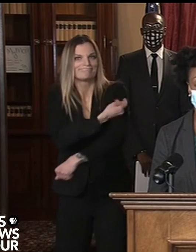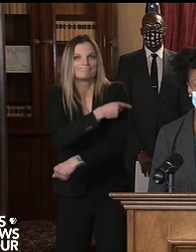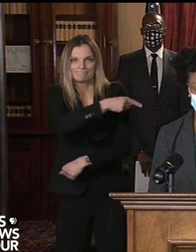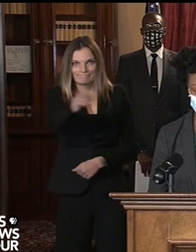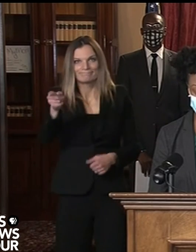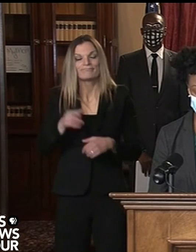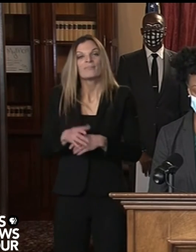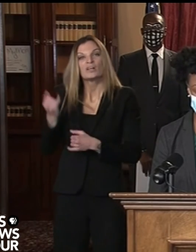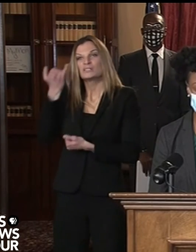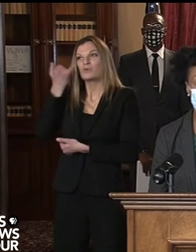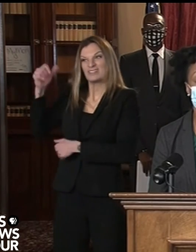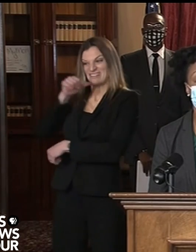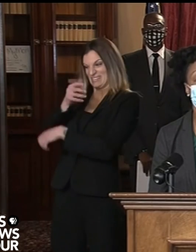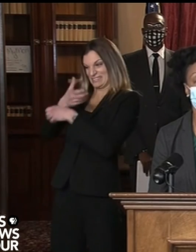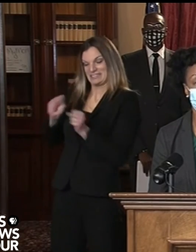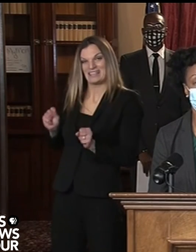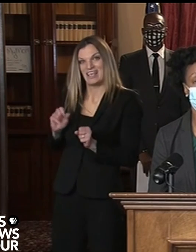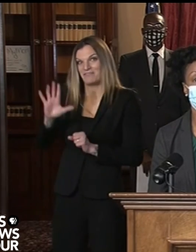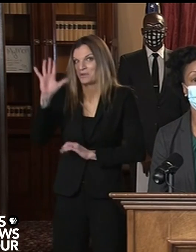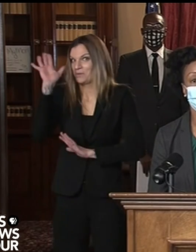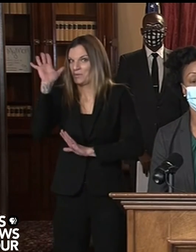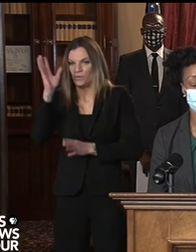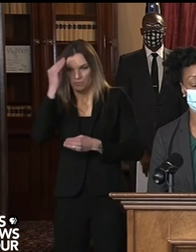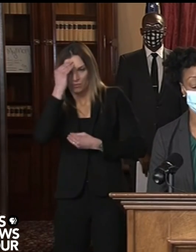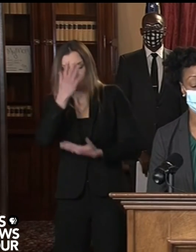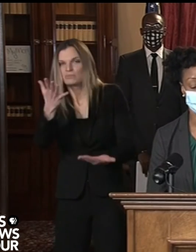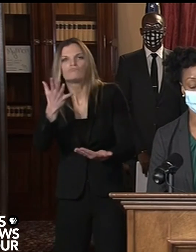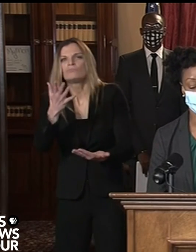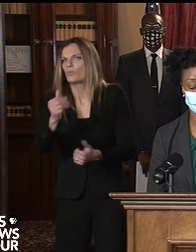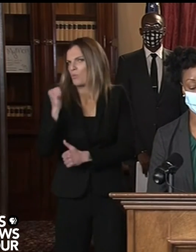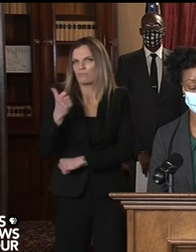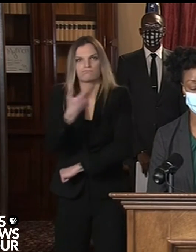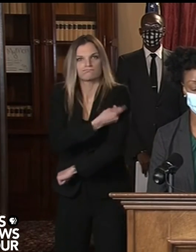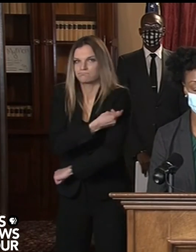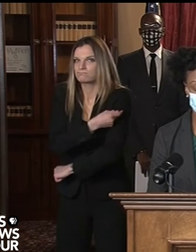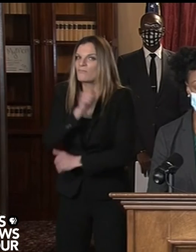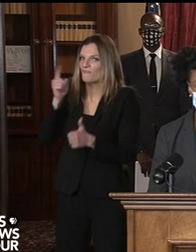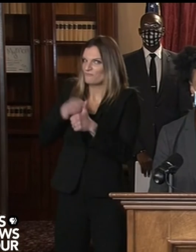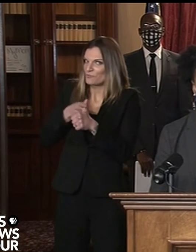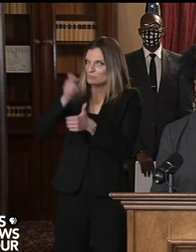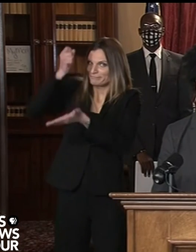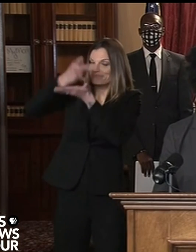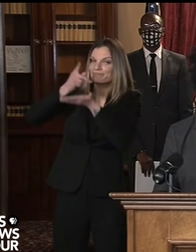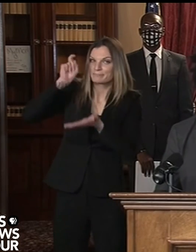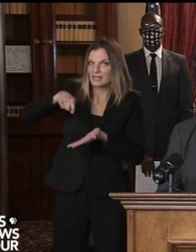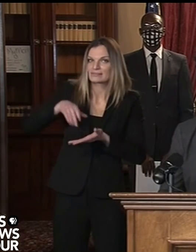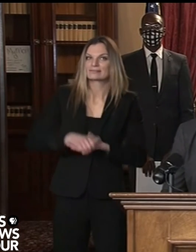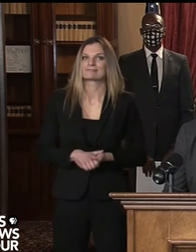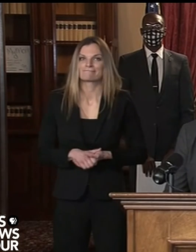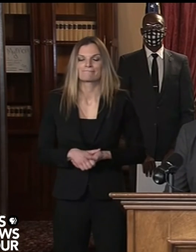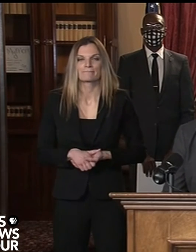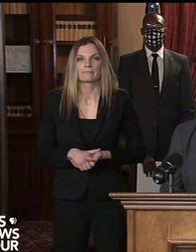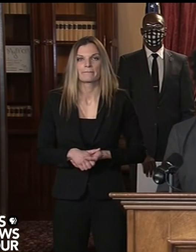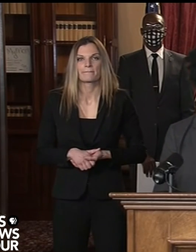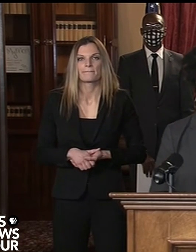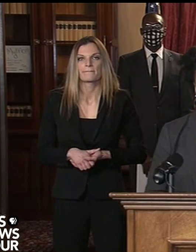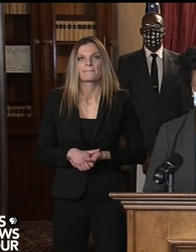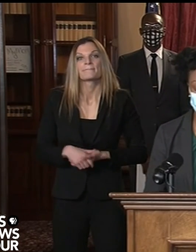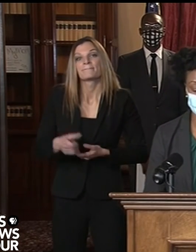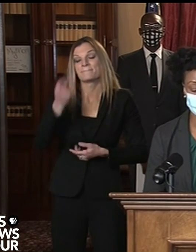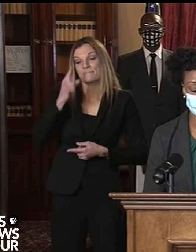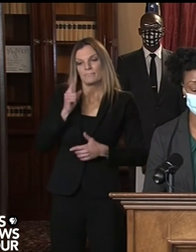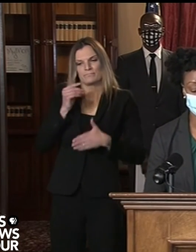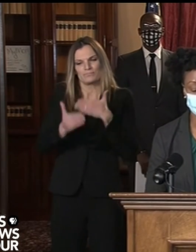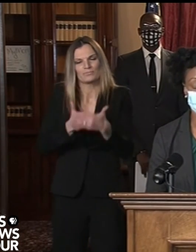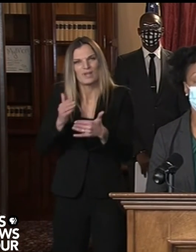not recommend approval unless the data shows that it is acceptable. You should also know that the process for